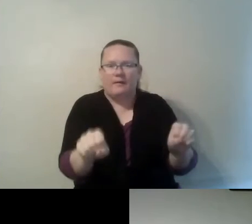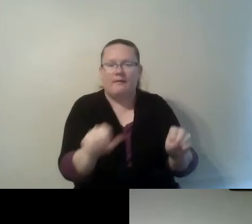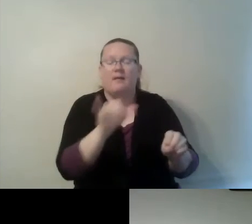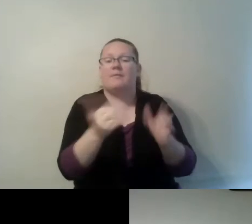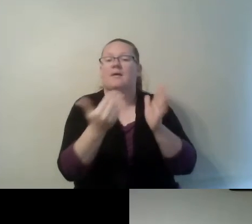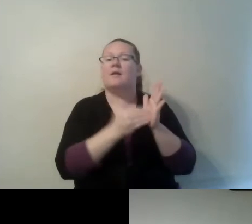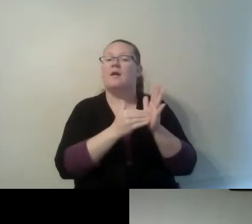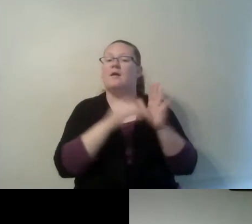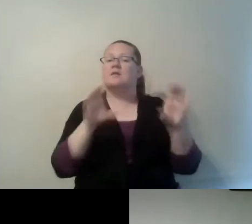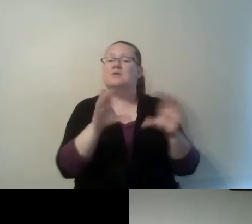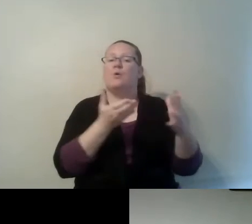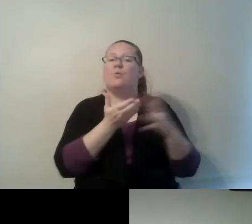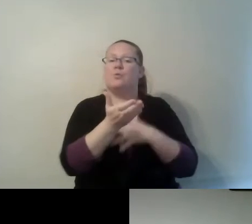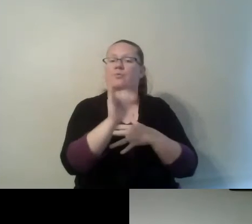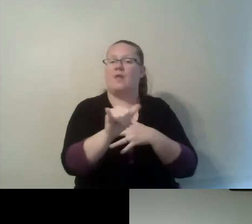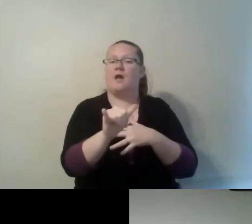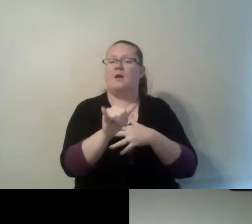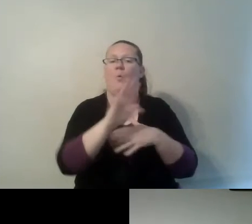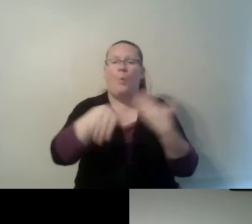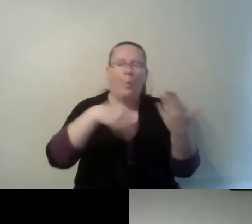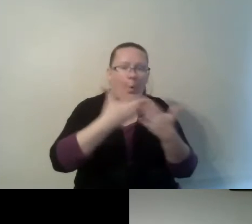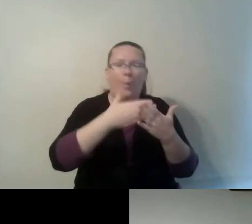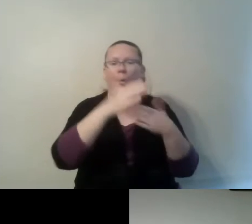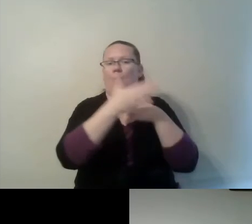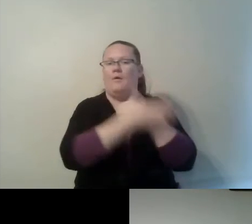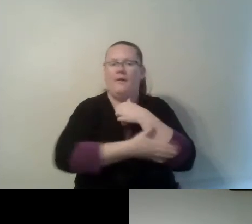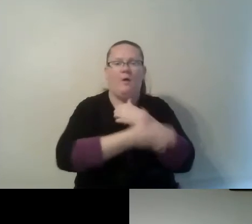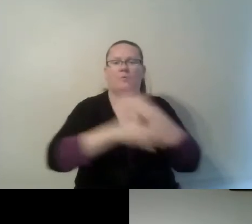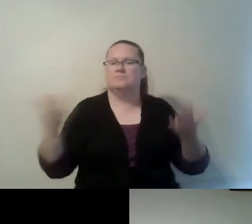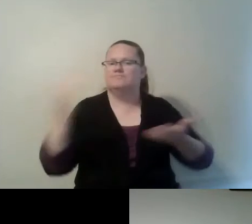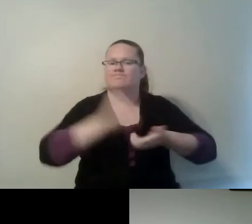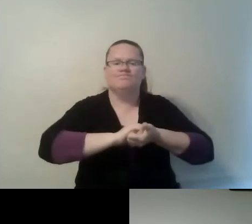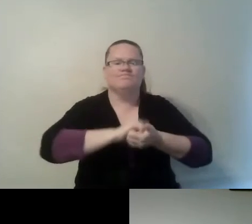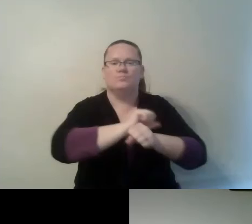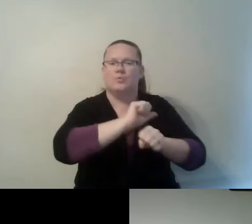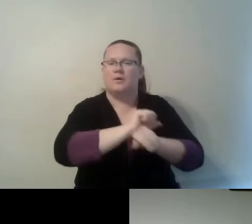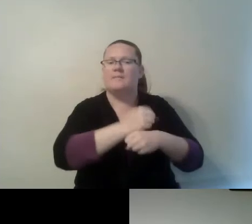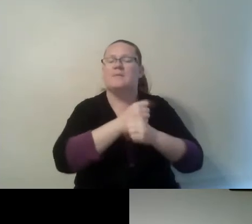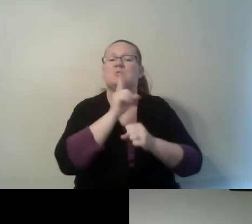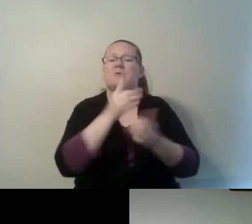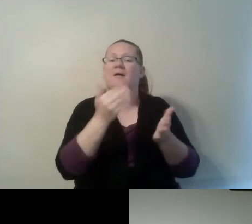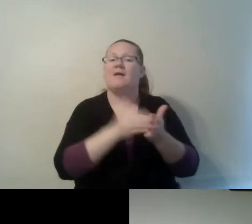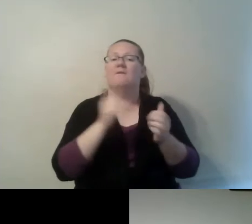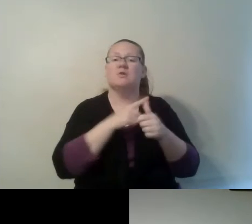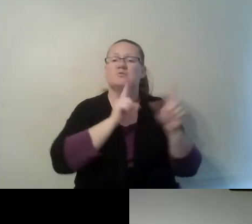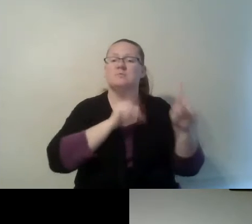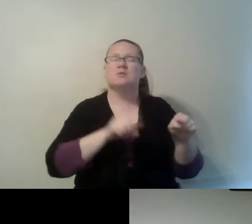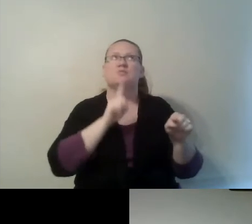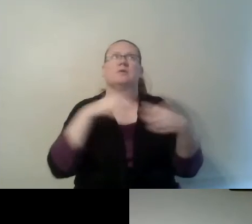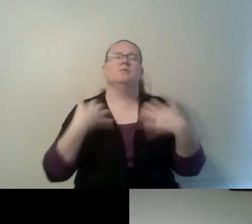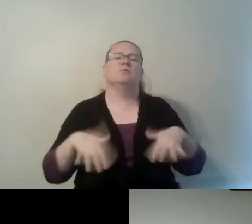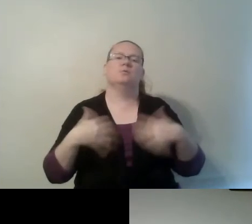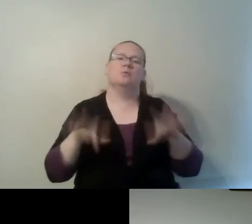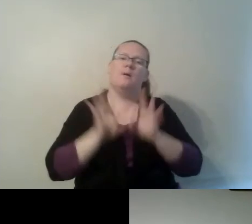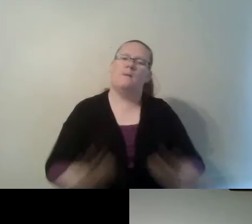through the whole county effort to make sure that, again, our first responders are extremely important every day, but specifically now with this